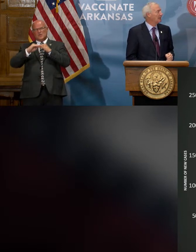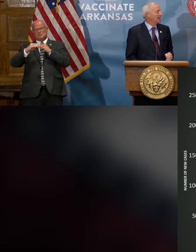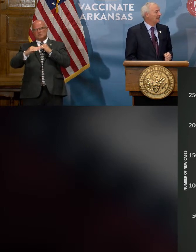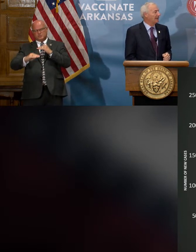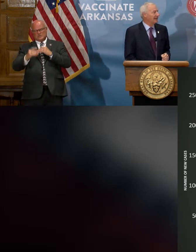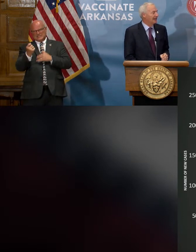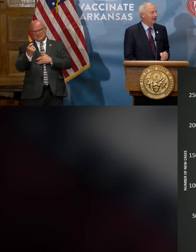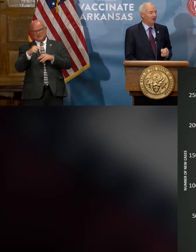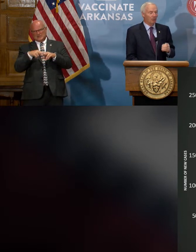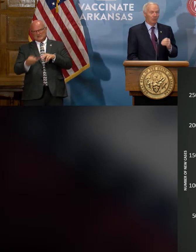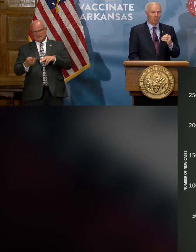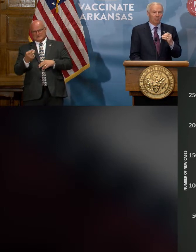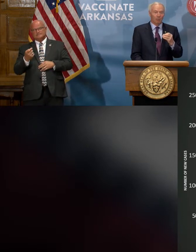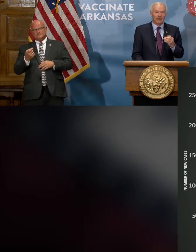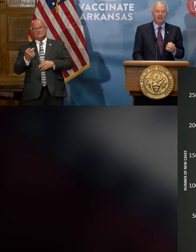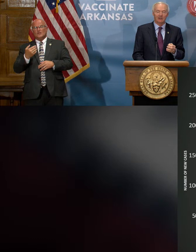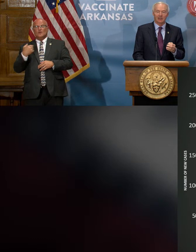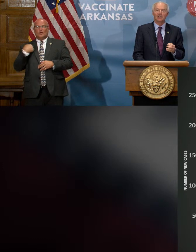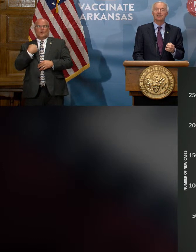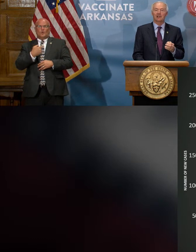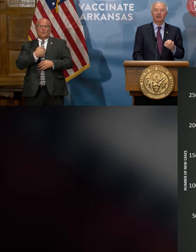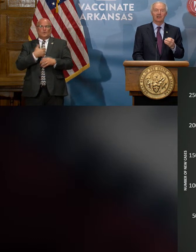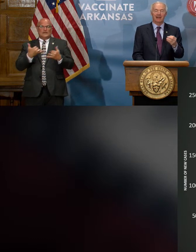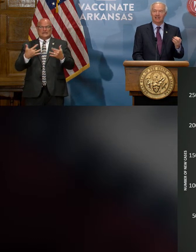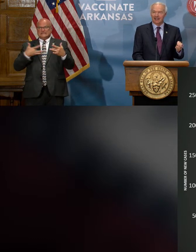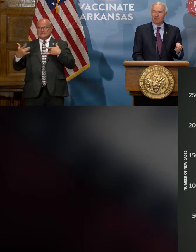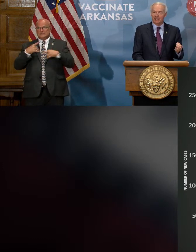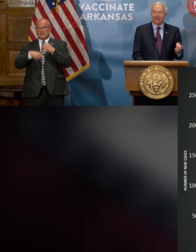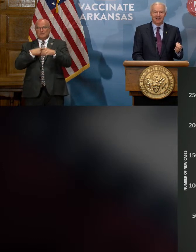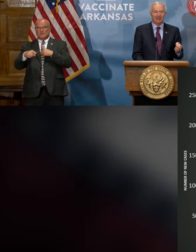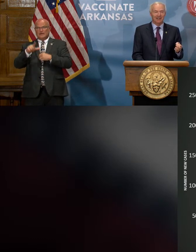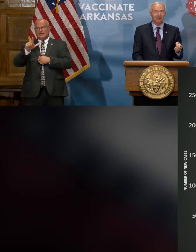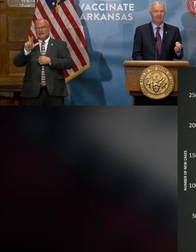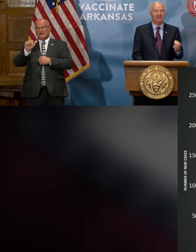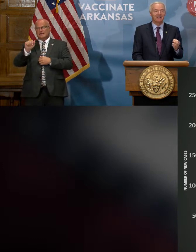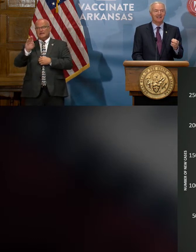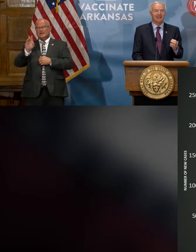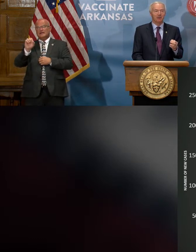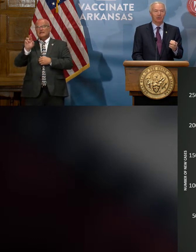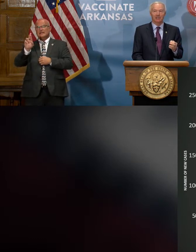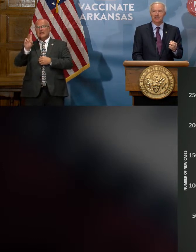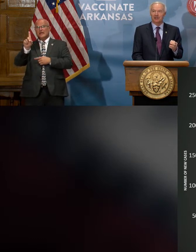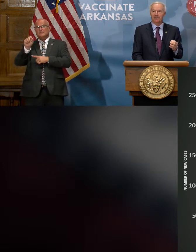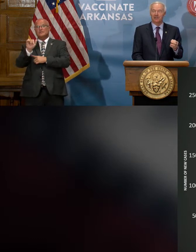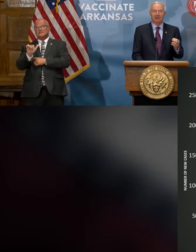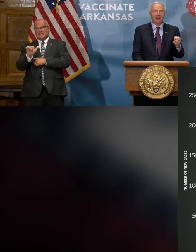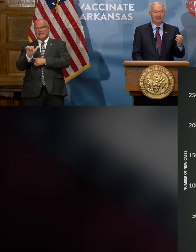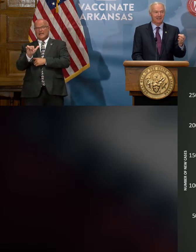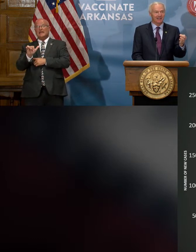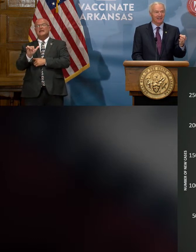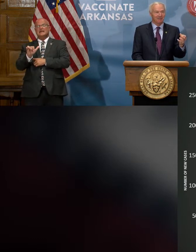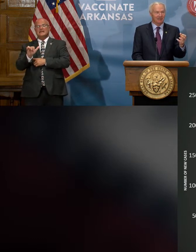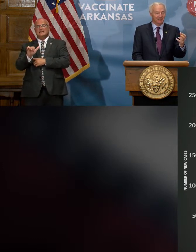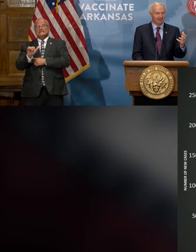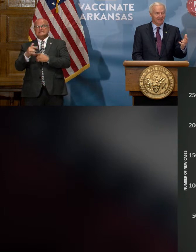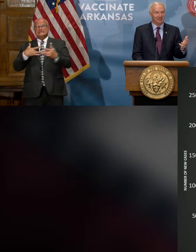lower. We are concerned about Labor Day coming up. We're concerned